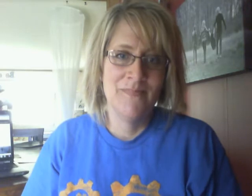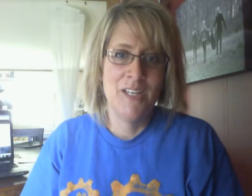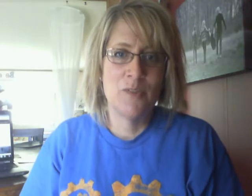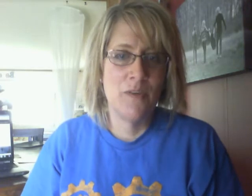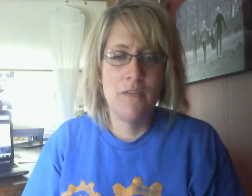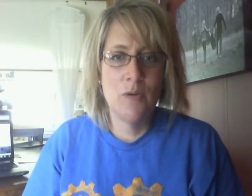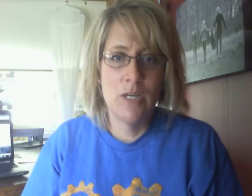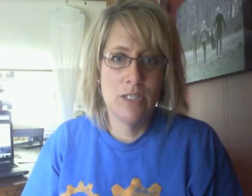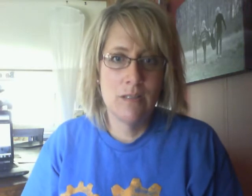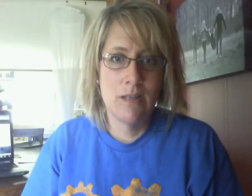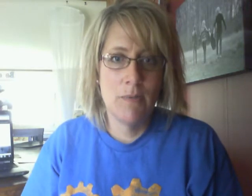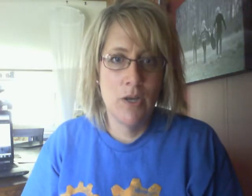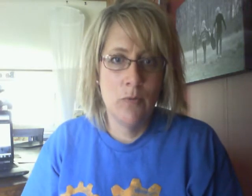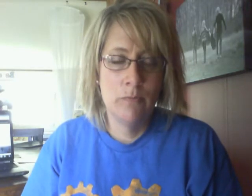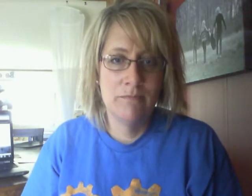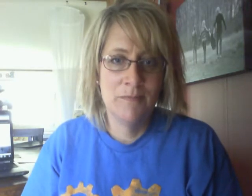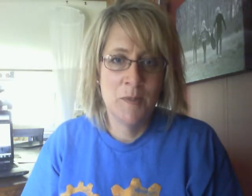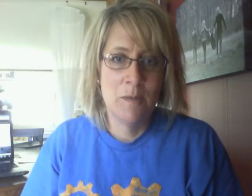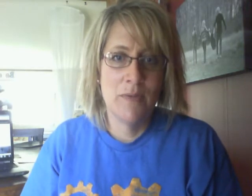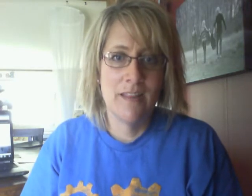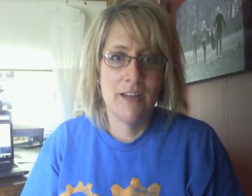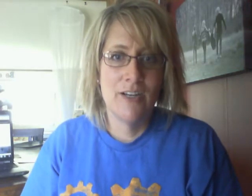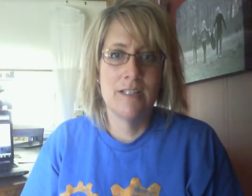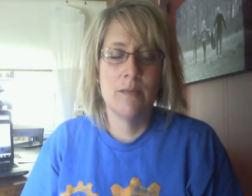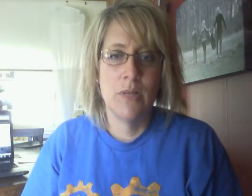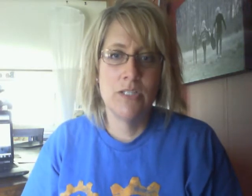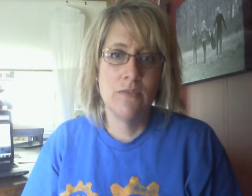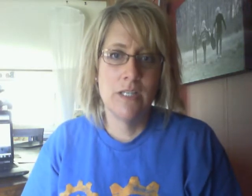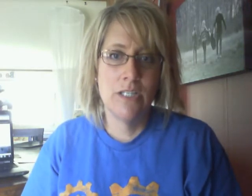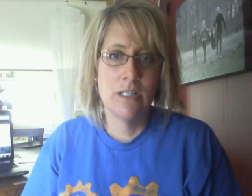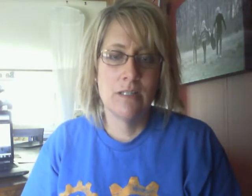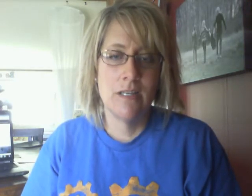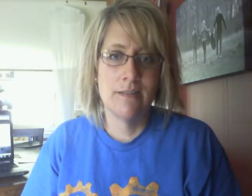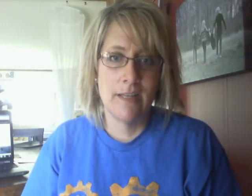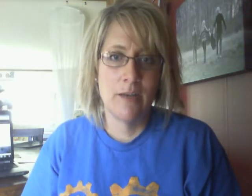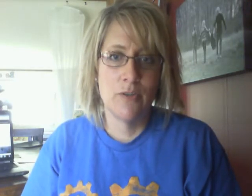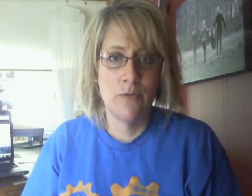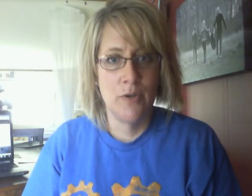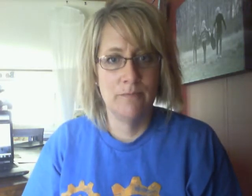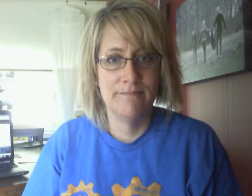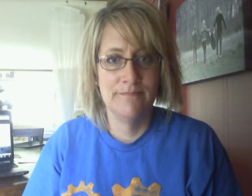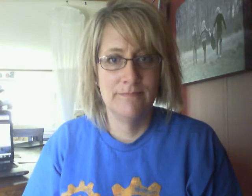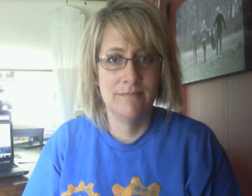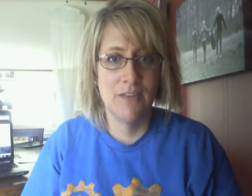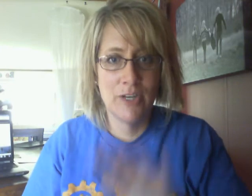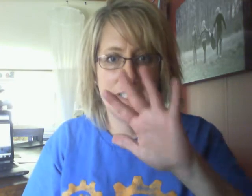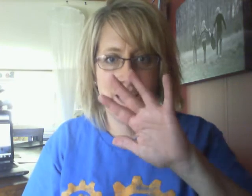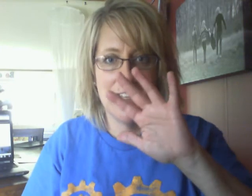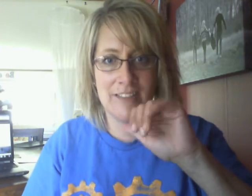So if you have any questions, let me know. But there is the Pledge of Allegiance in sign language for you. Have a great day.